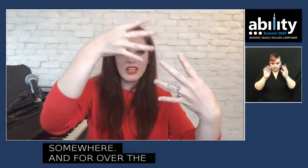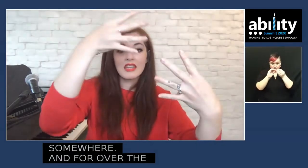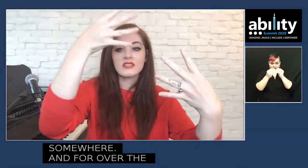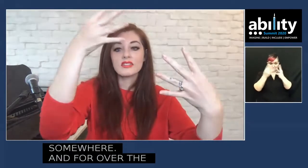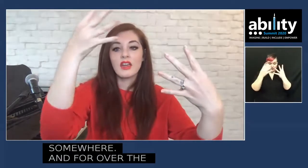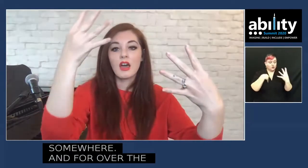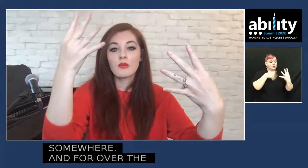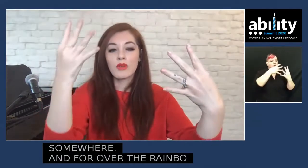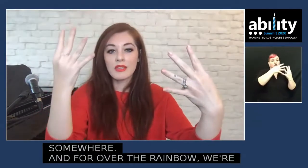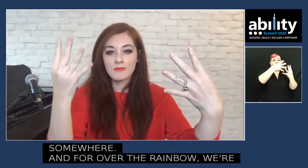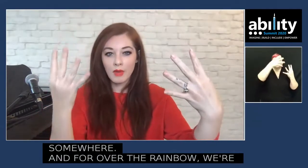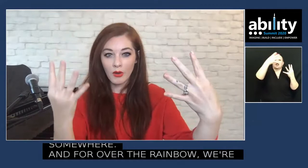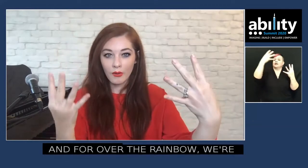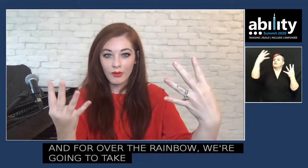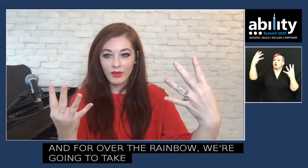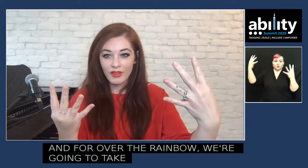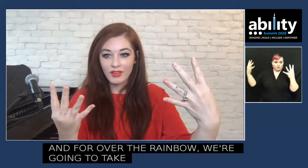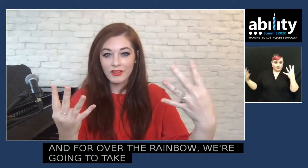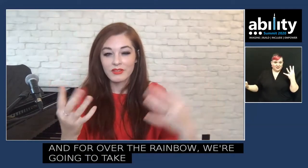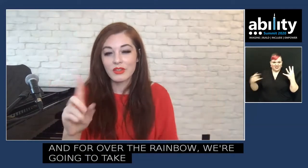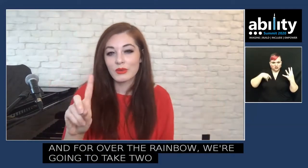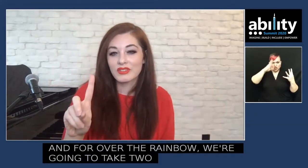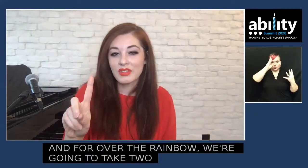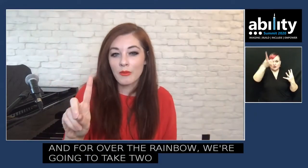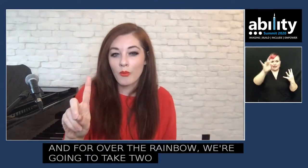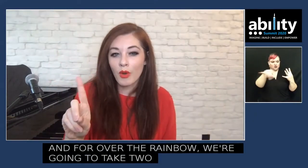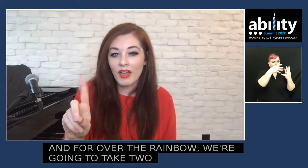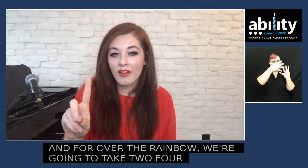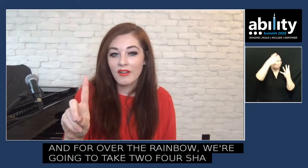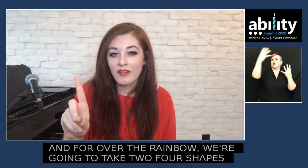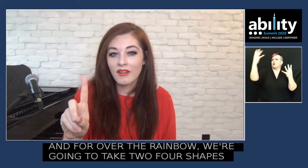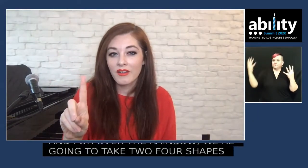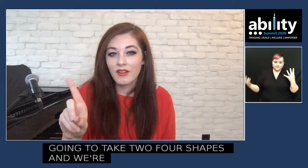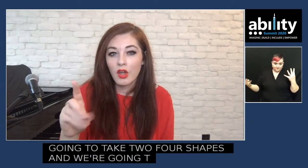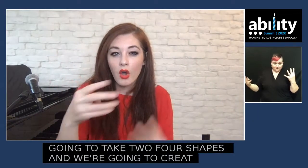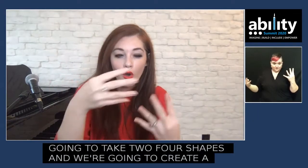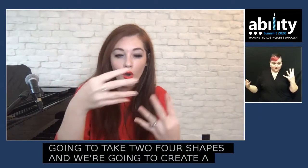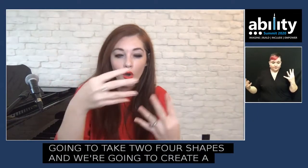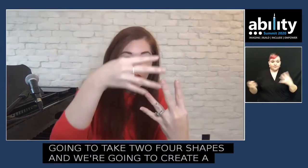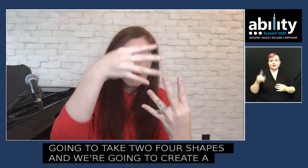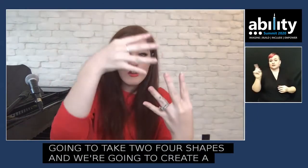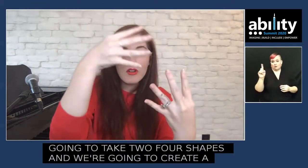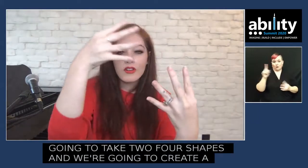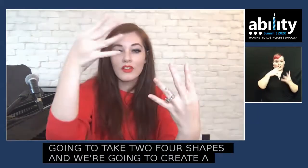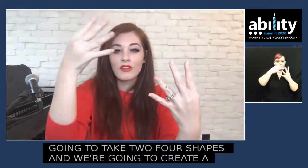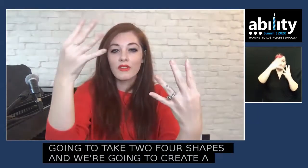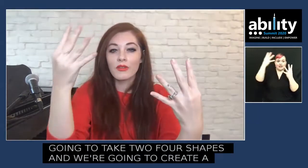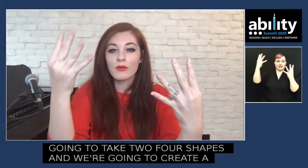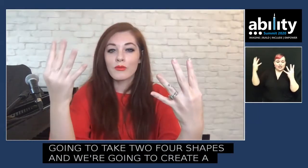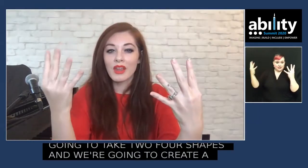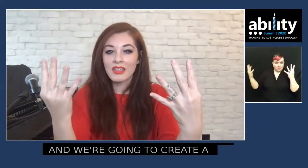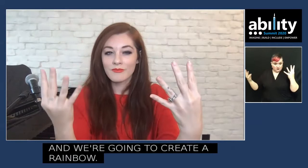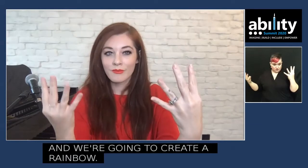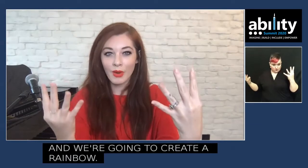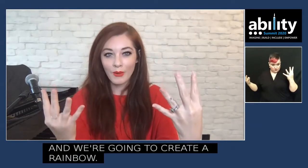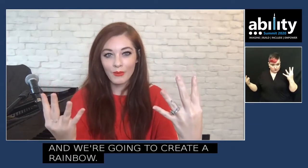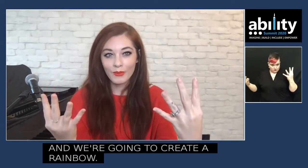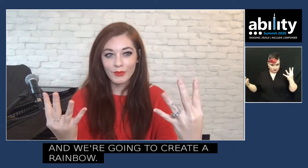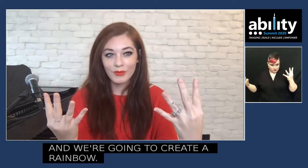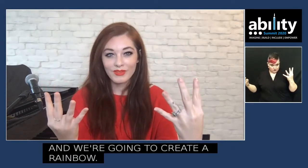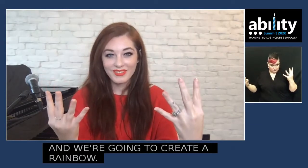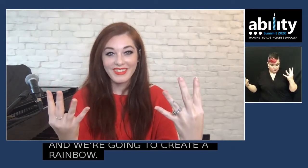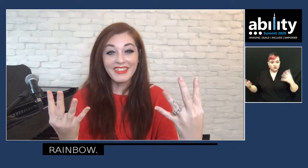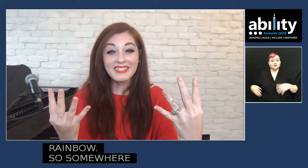gonna create a rainbow. So somewhere over the